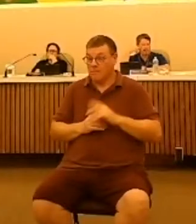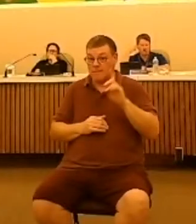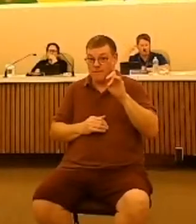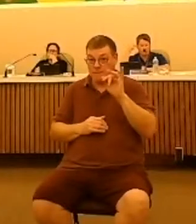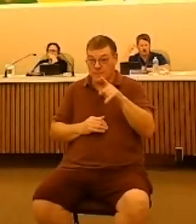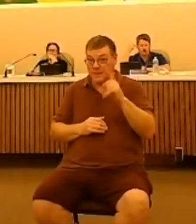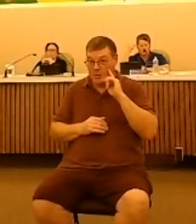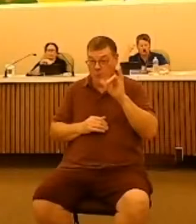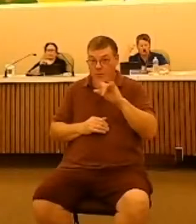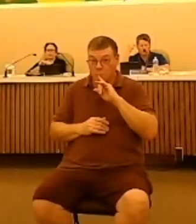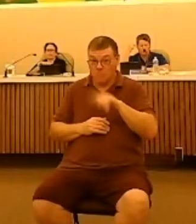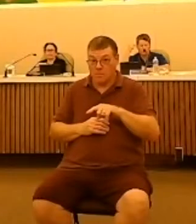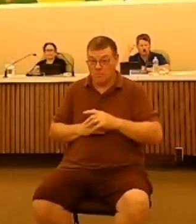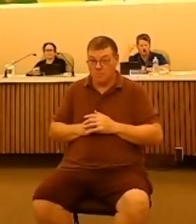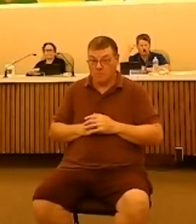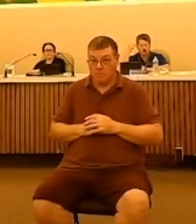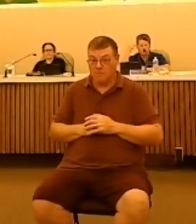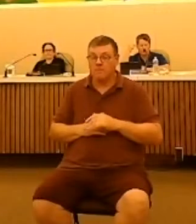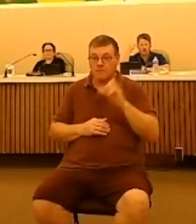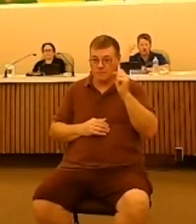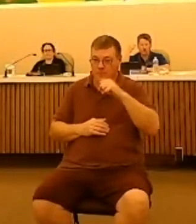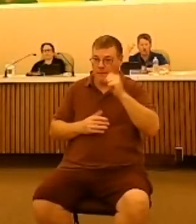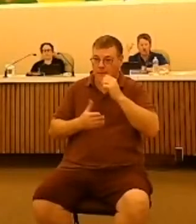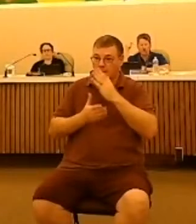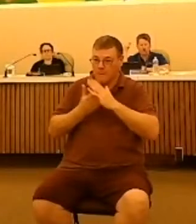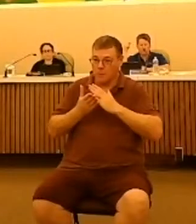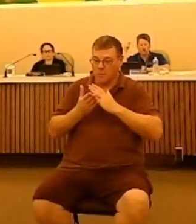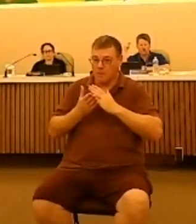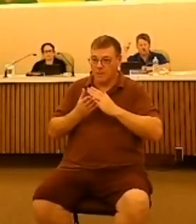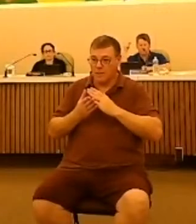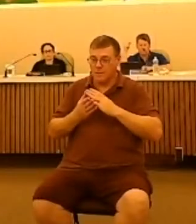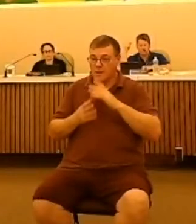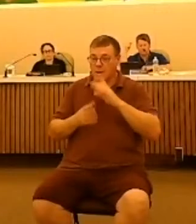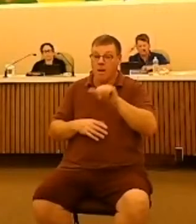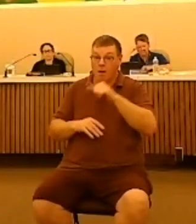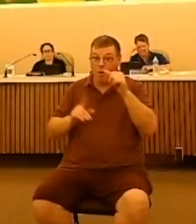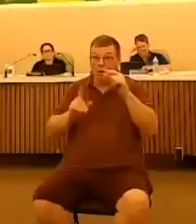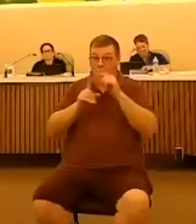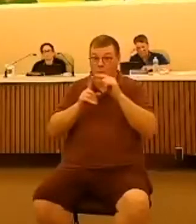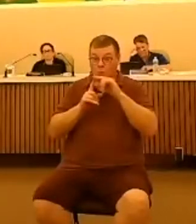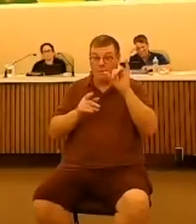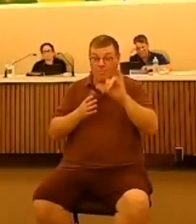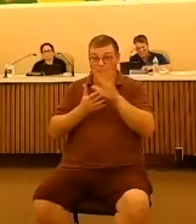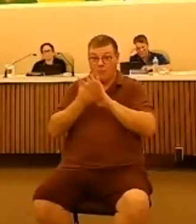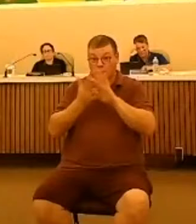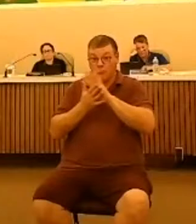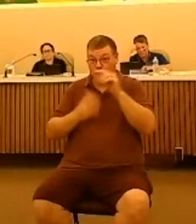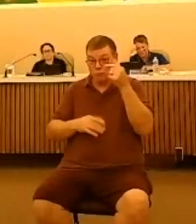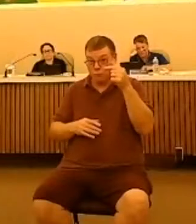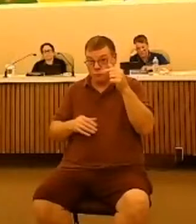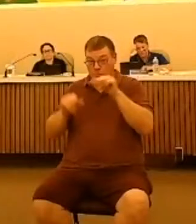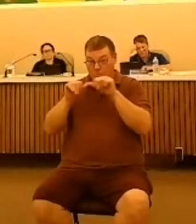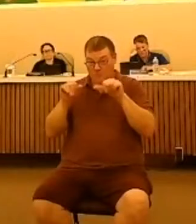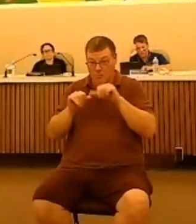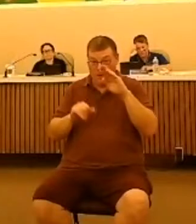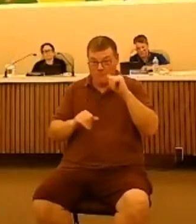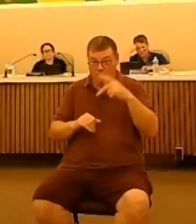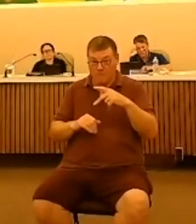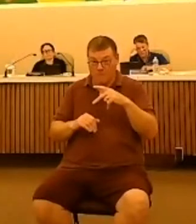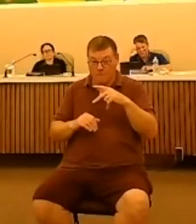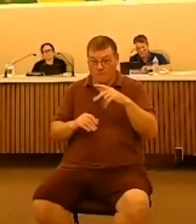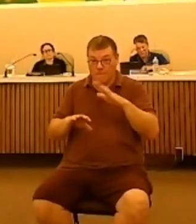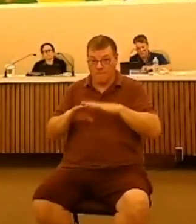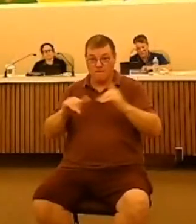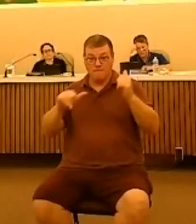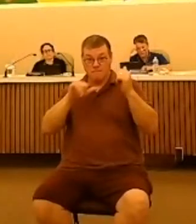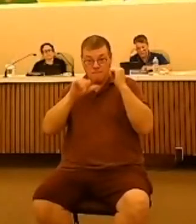that response? Yeah, partially. So in other words, that shaded green area on the map, that's right at the backyards